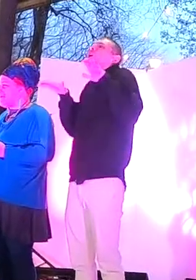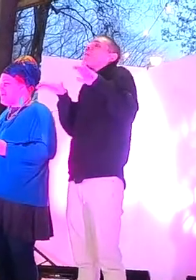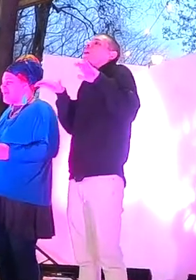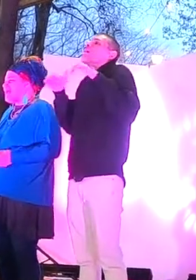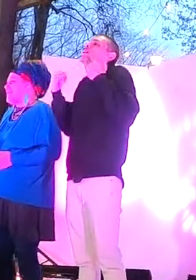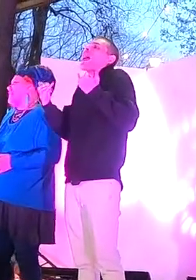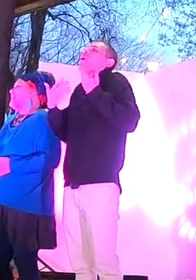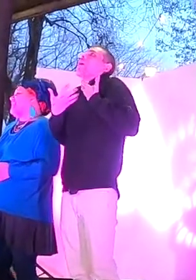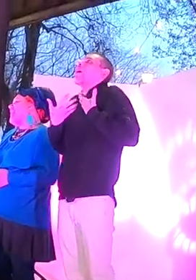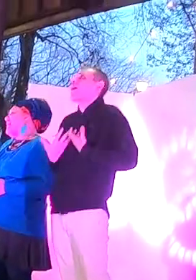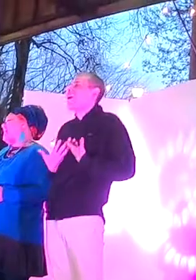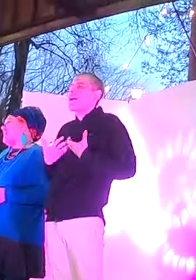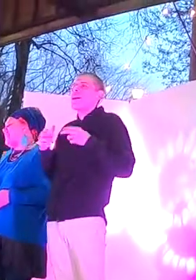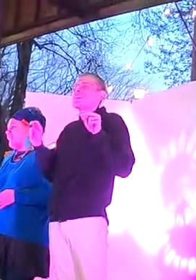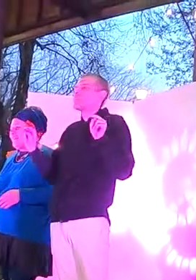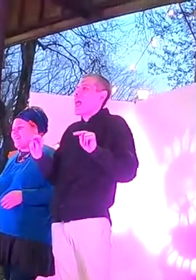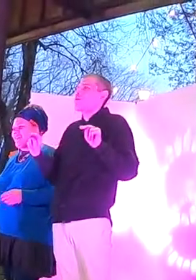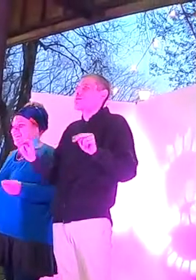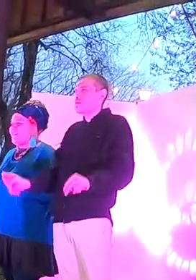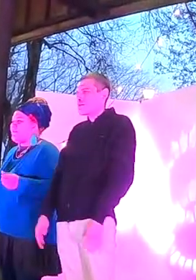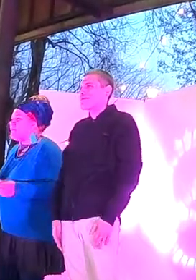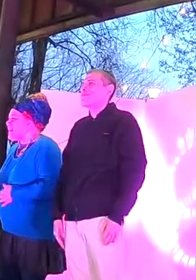noun.